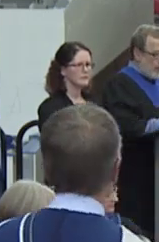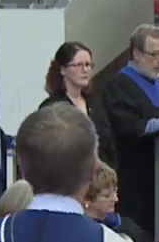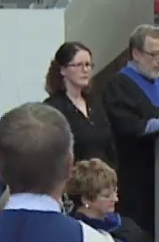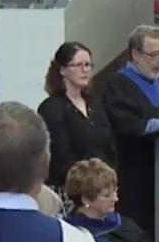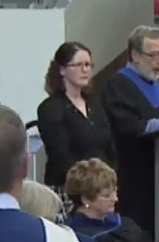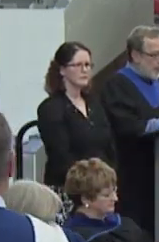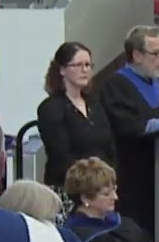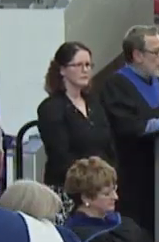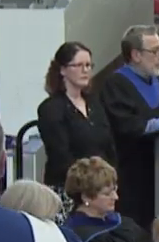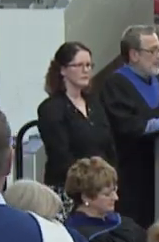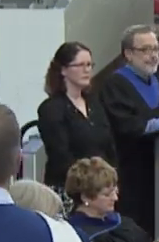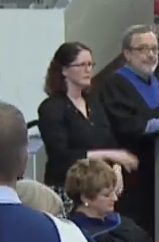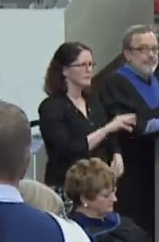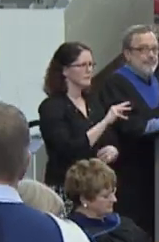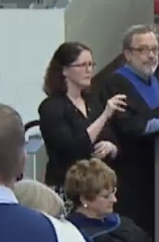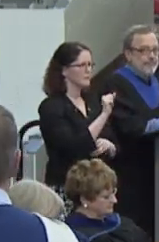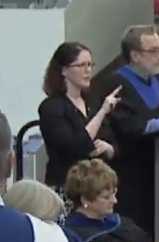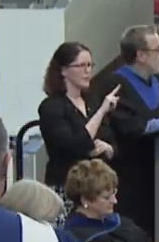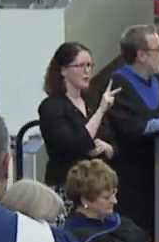Mark Flowerdew.